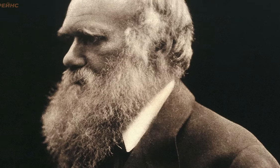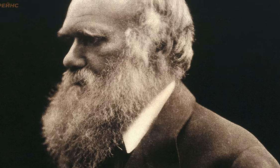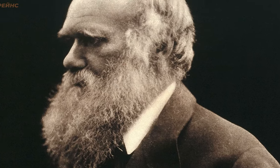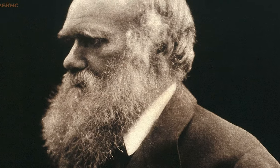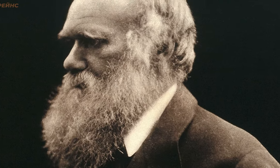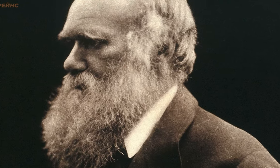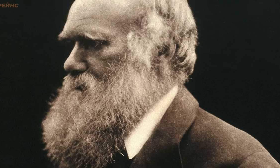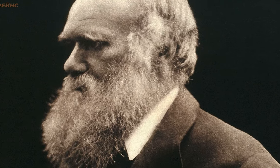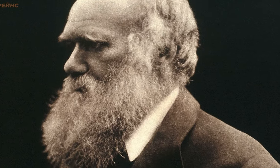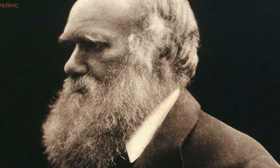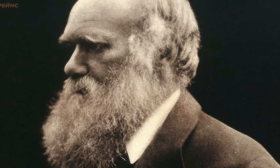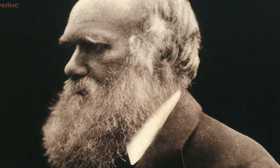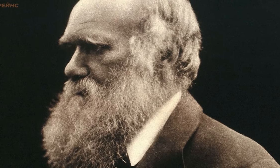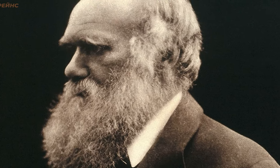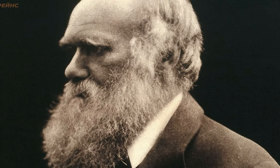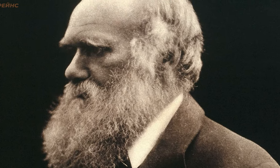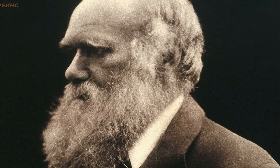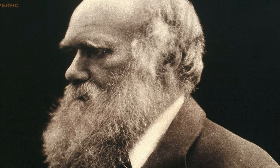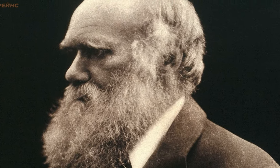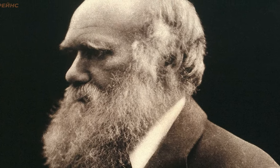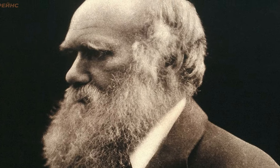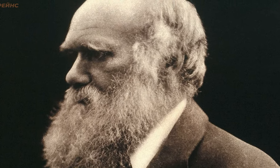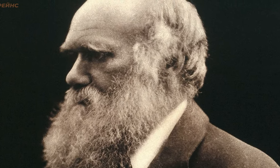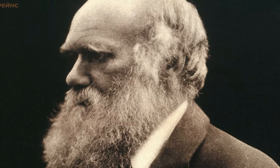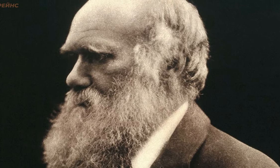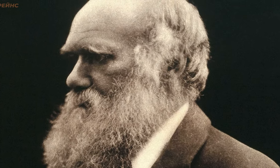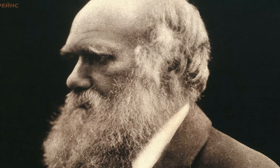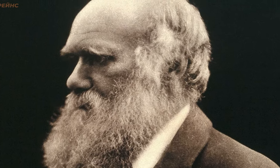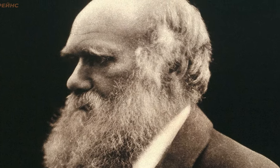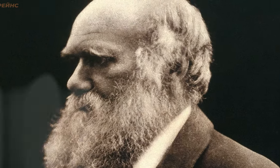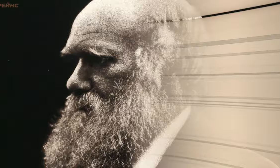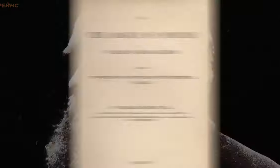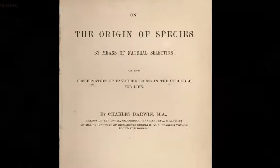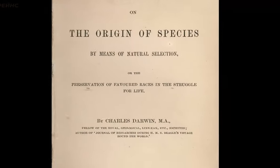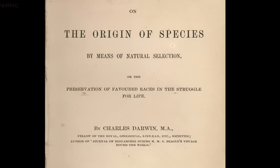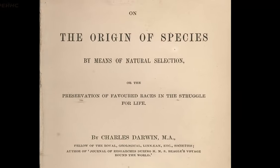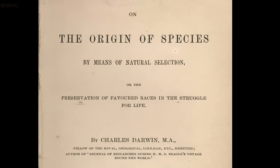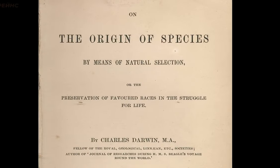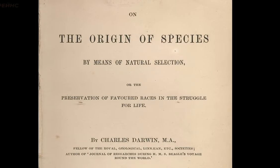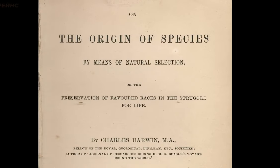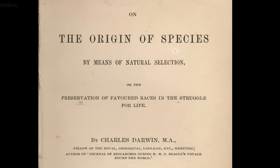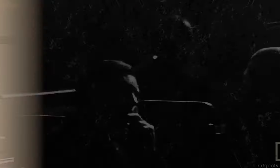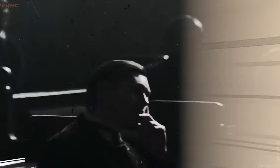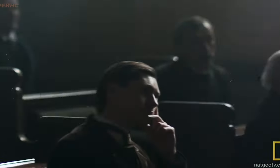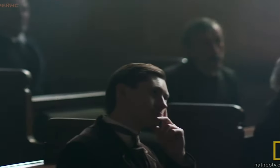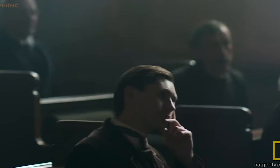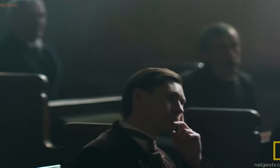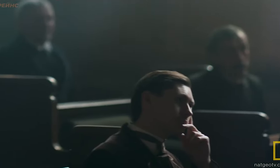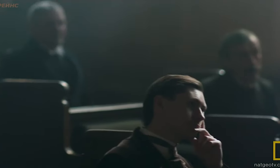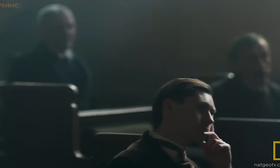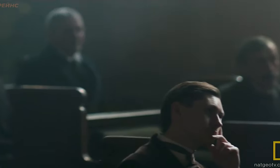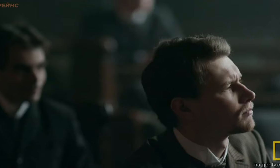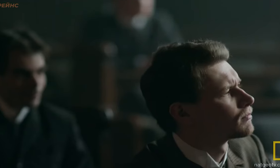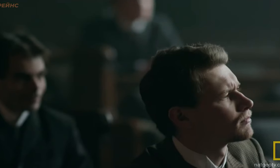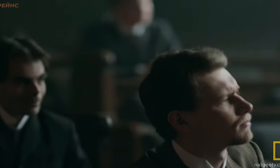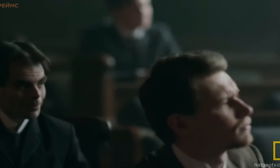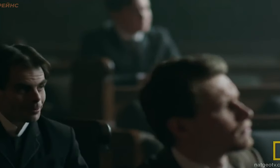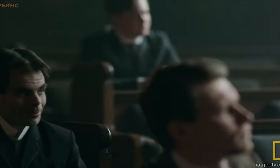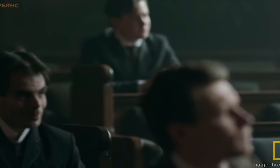In the mid-20th century, Charles Darwin wrote his most famous book on the origin of species. A century later, the majority of scientists around the